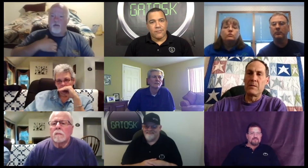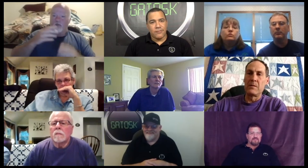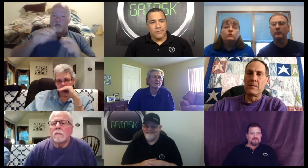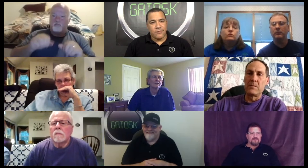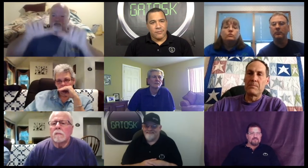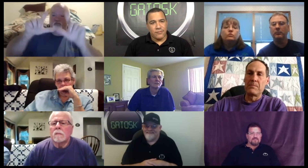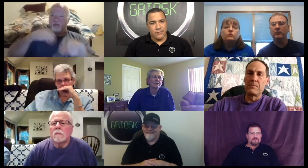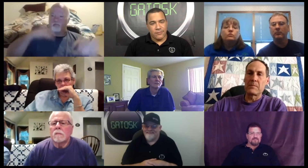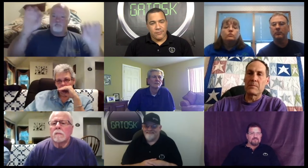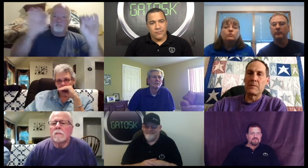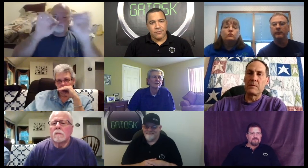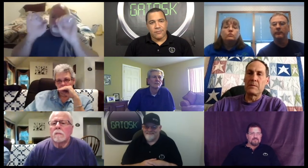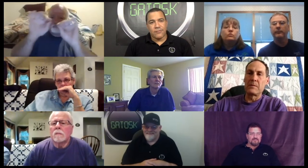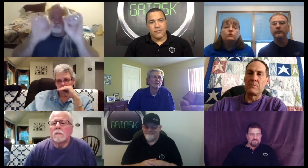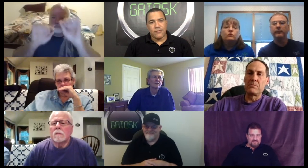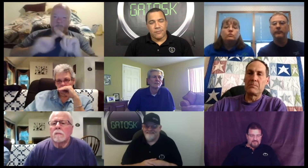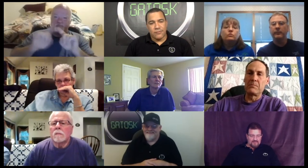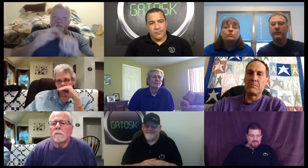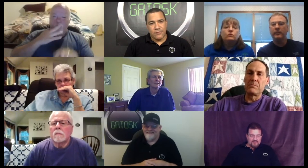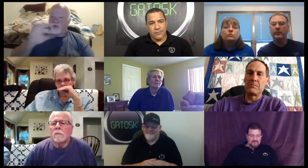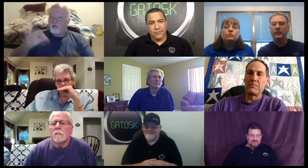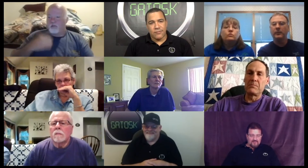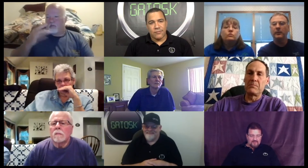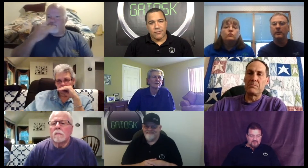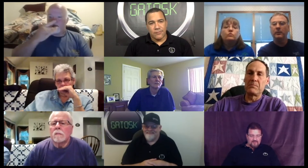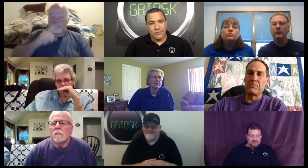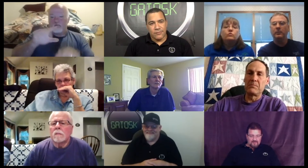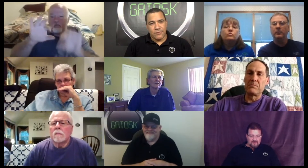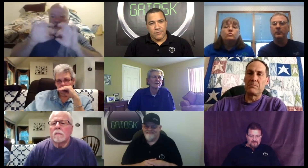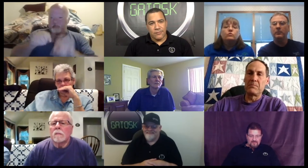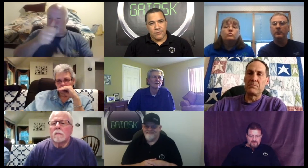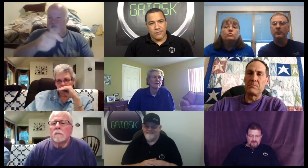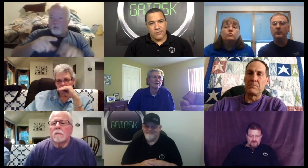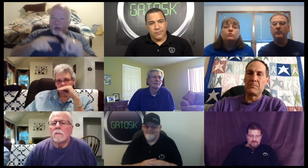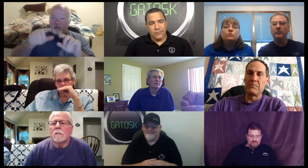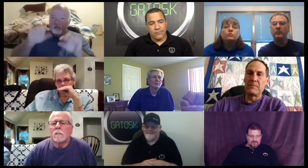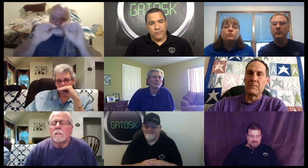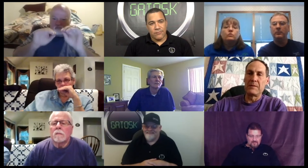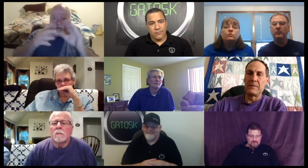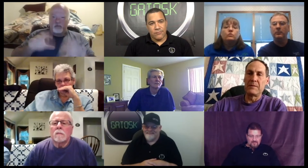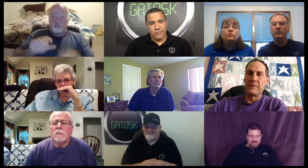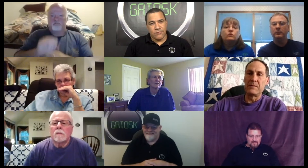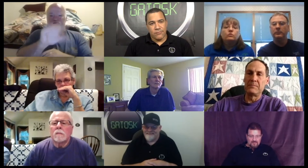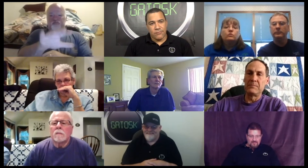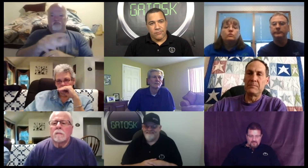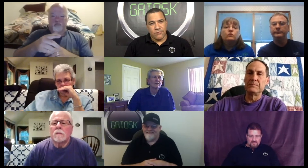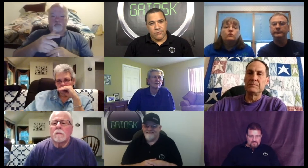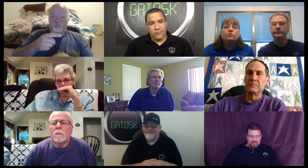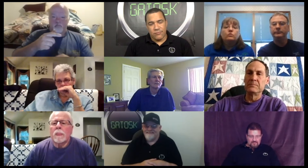as an option that you have a way to do some photo editing or graphic design, and then that way it